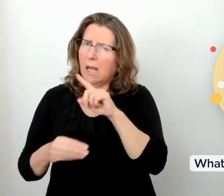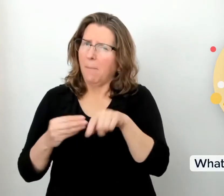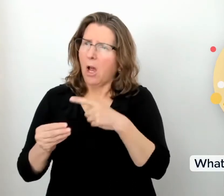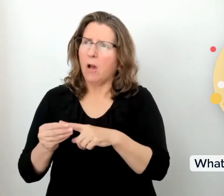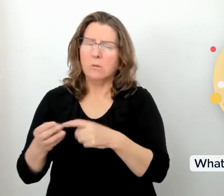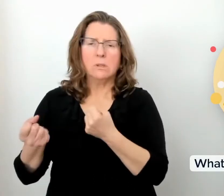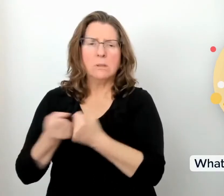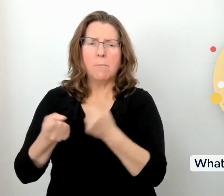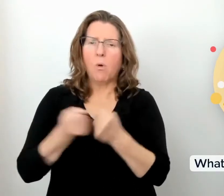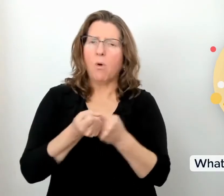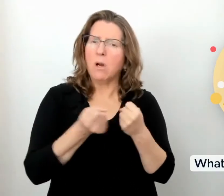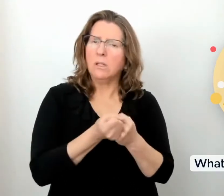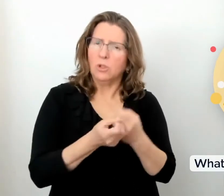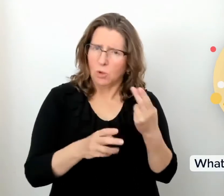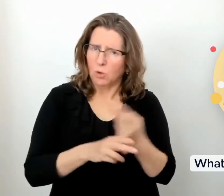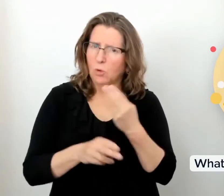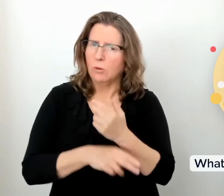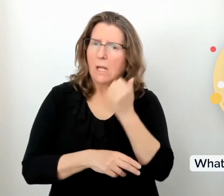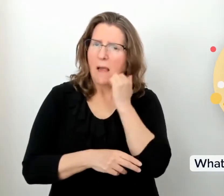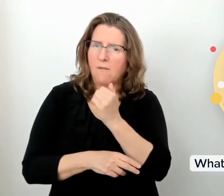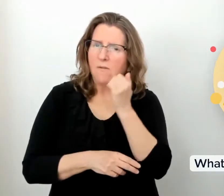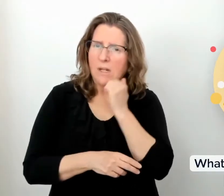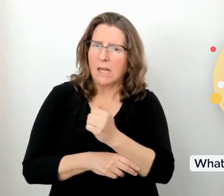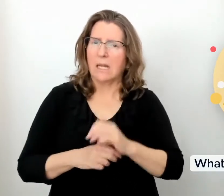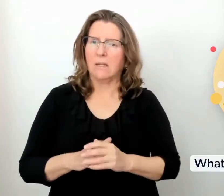Consider what kinds of supports you use every day.